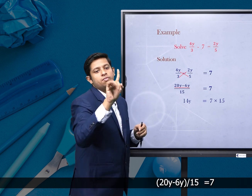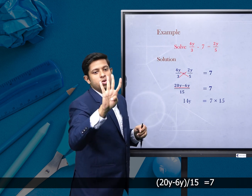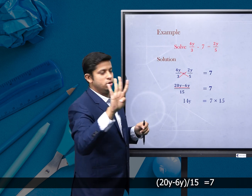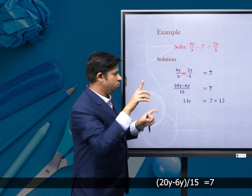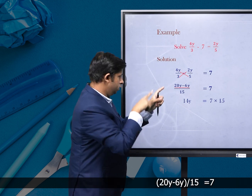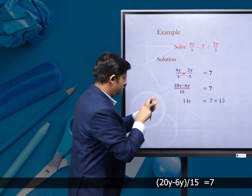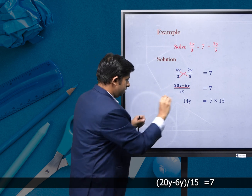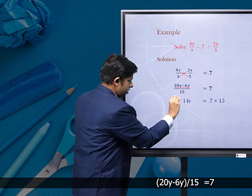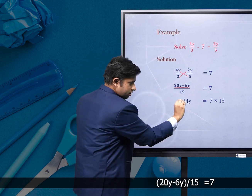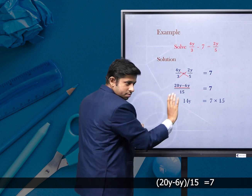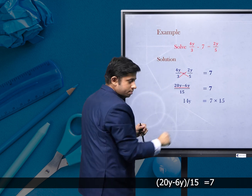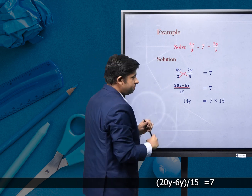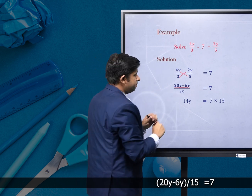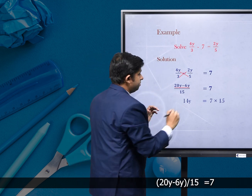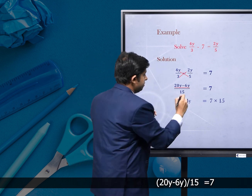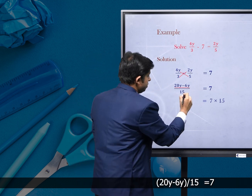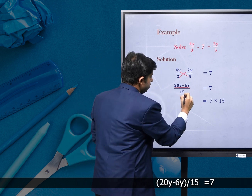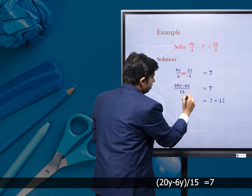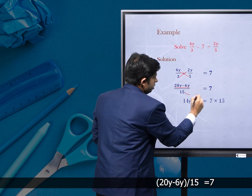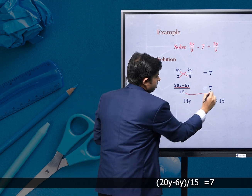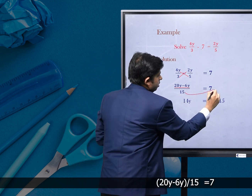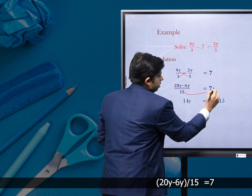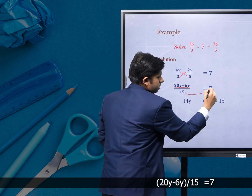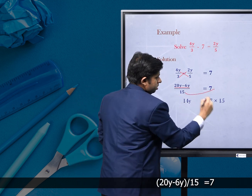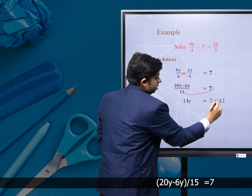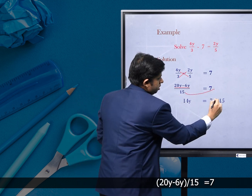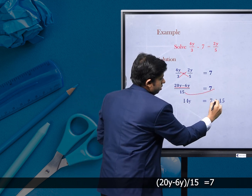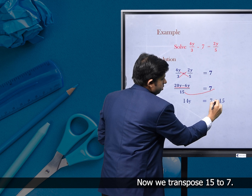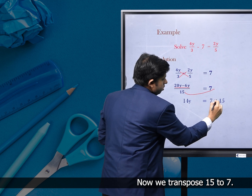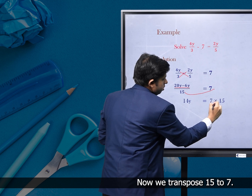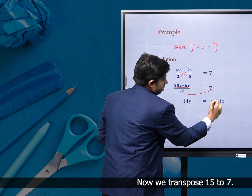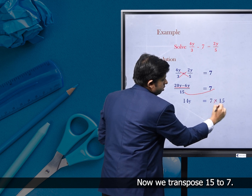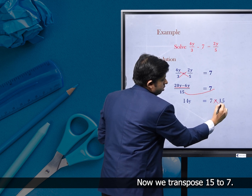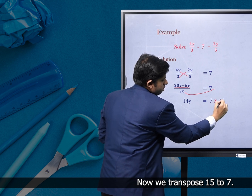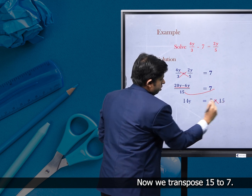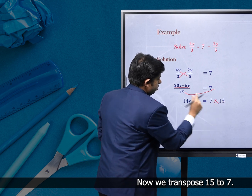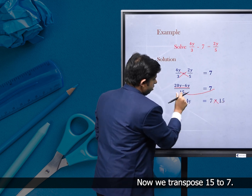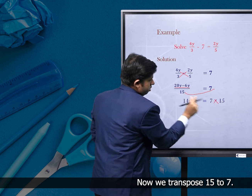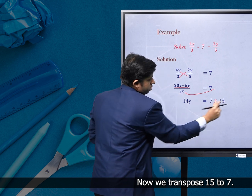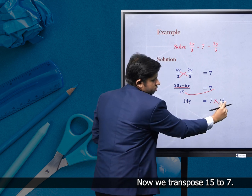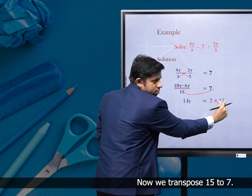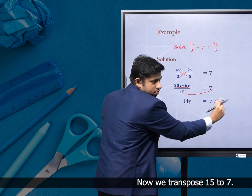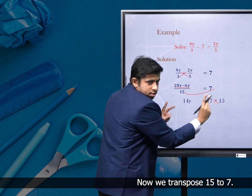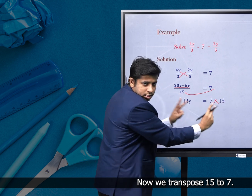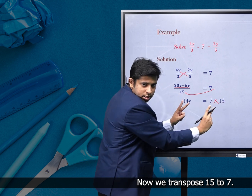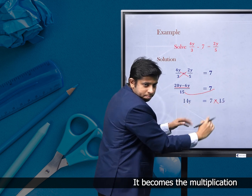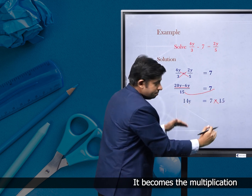20 y minus 6y by 15 is equal to 7. Now we transpose 15 to 7, it